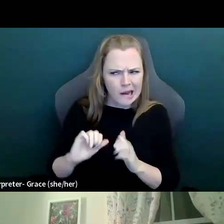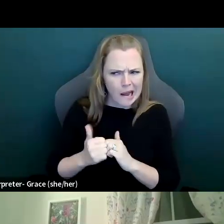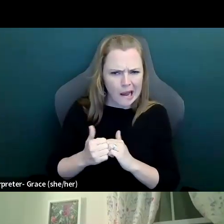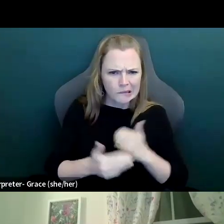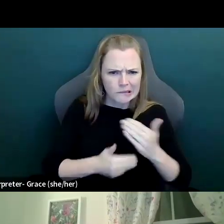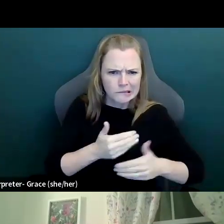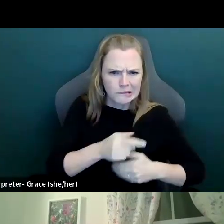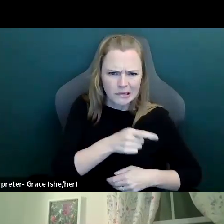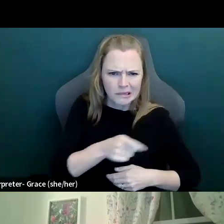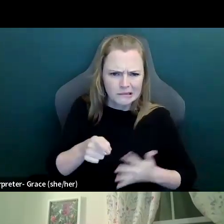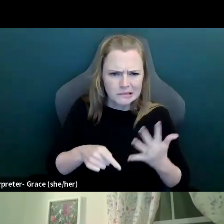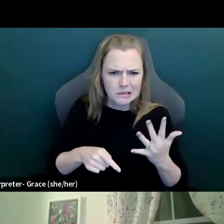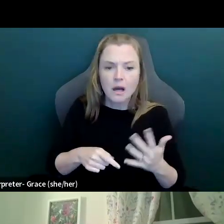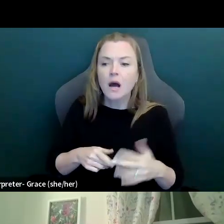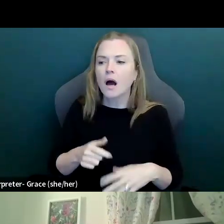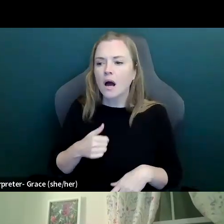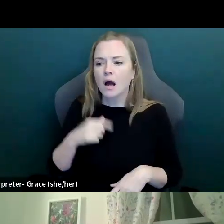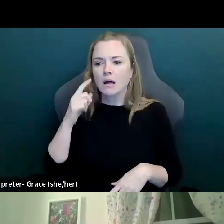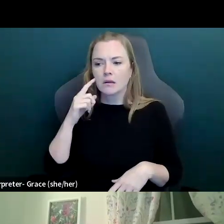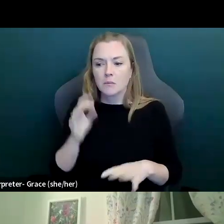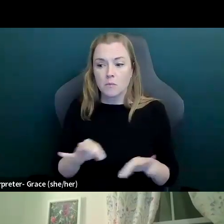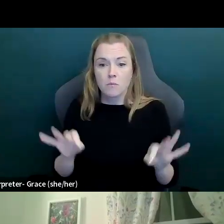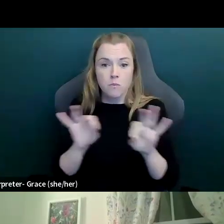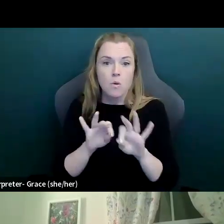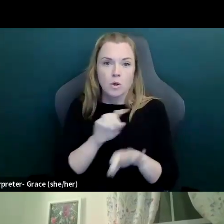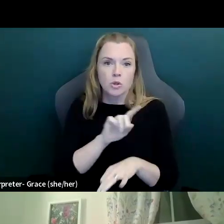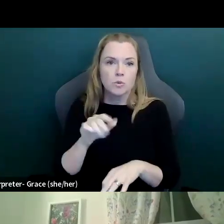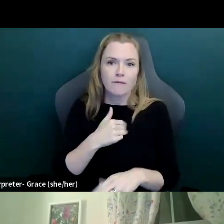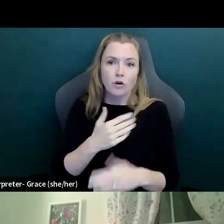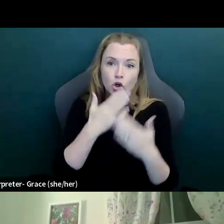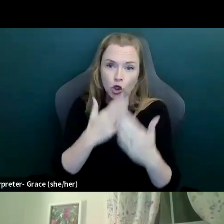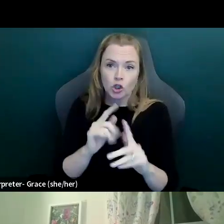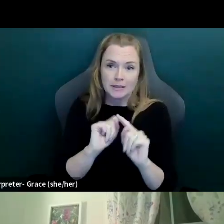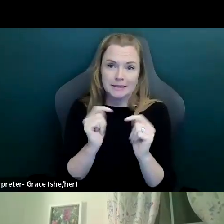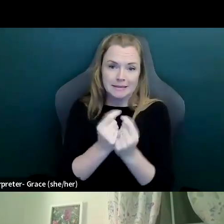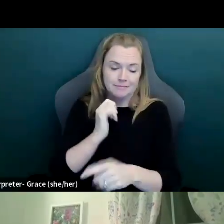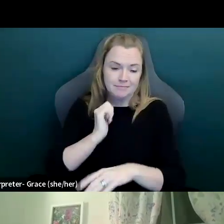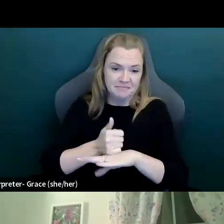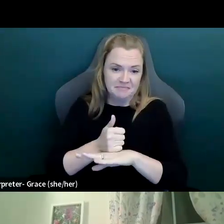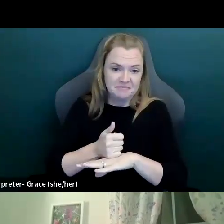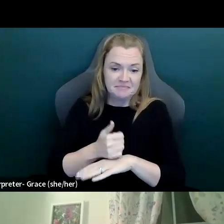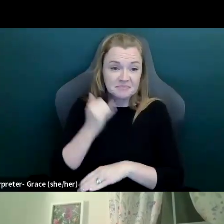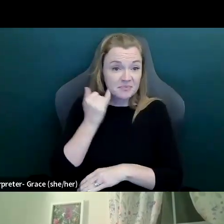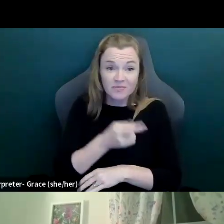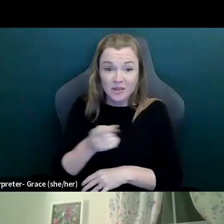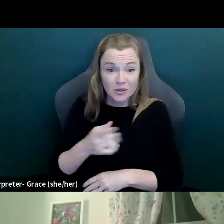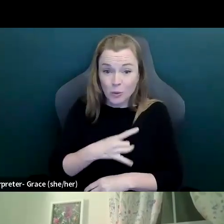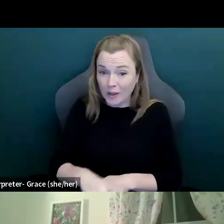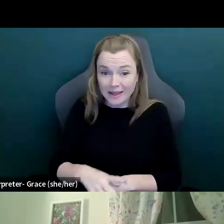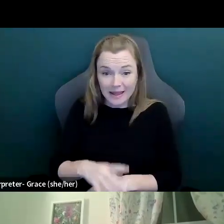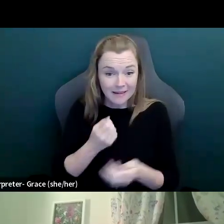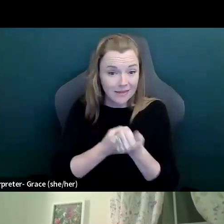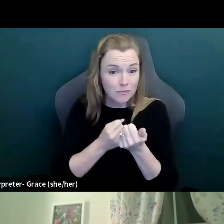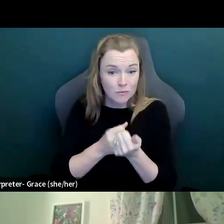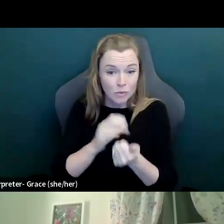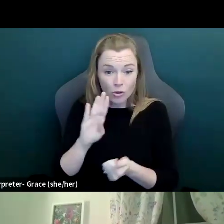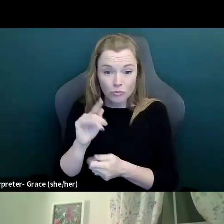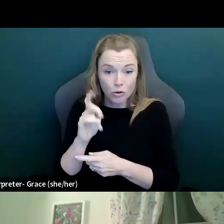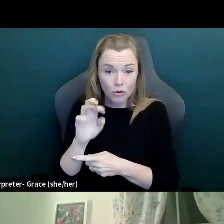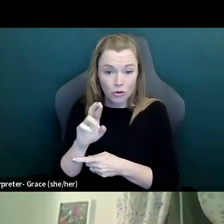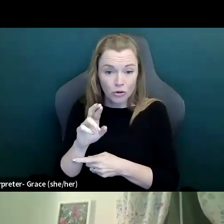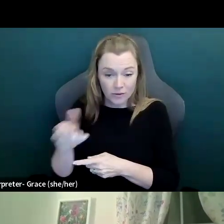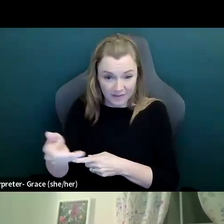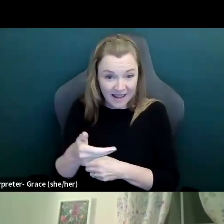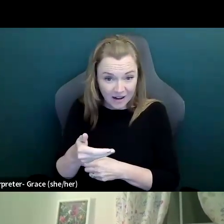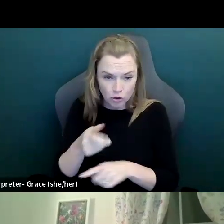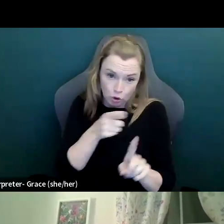So I would say make sure that you have a really good team. And if you don't like the support broker that's been hired for the team,